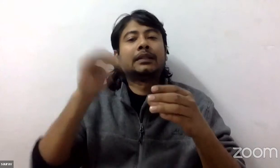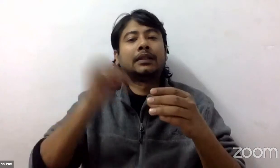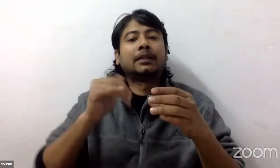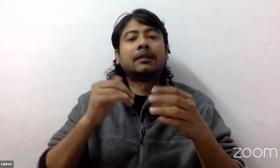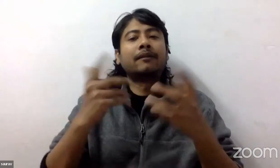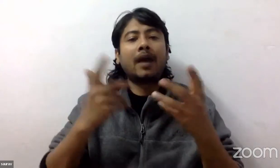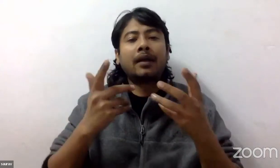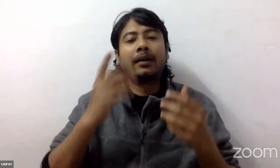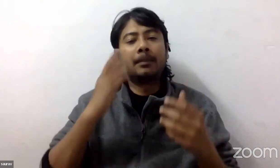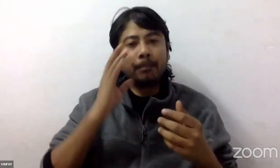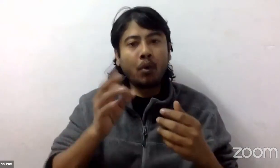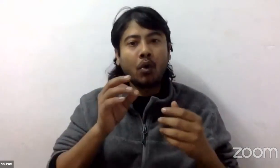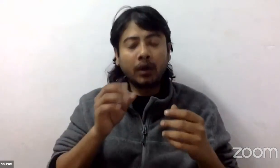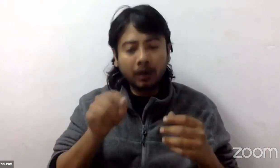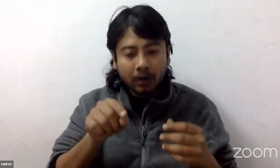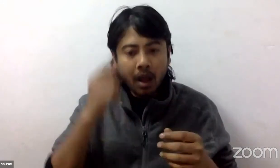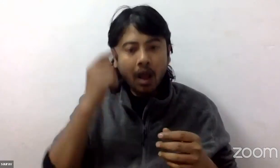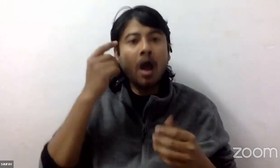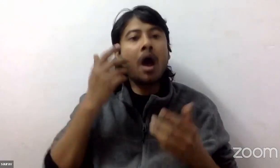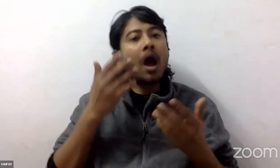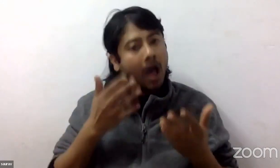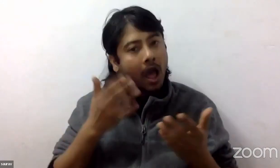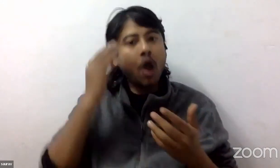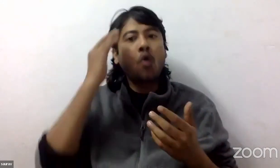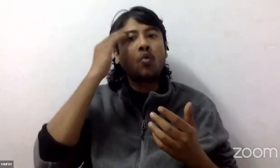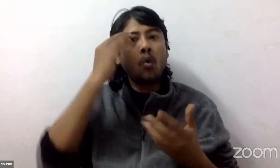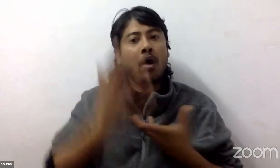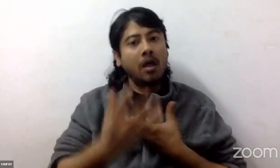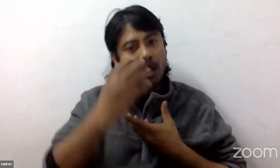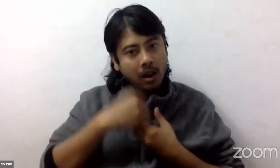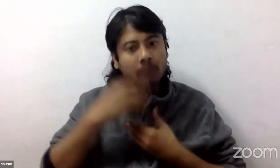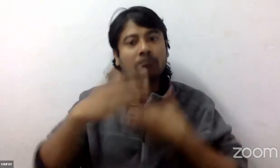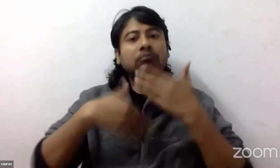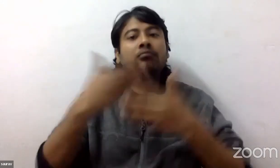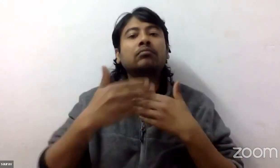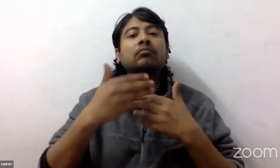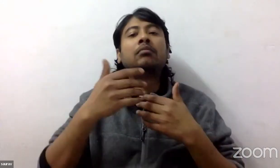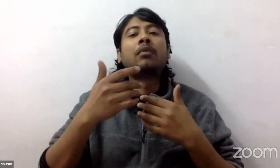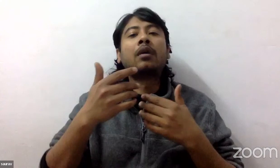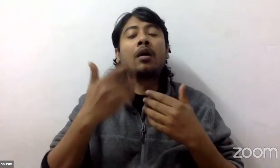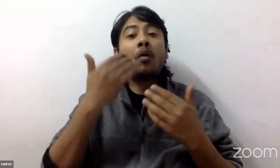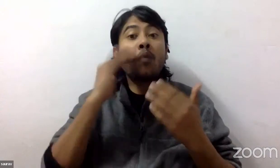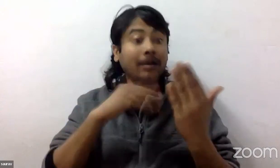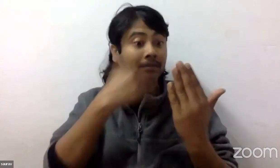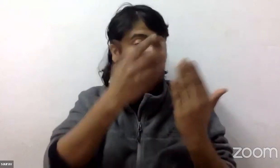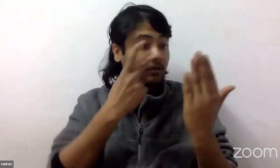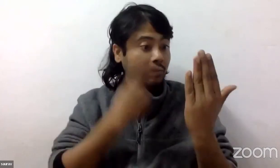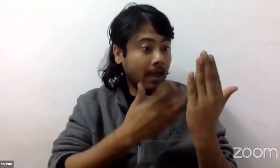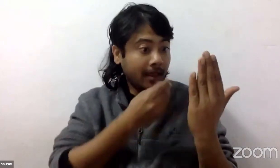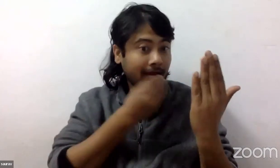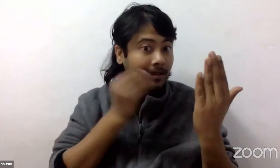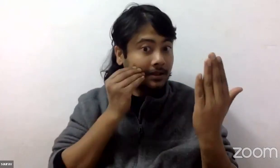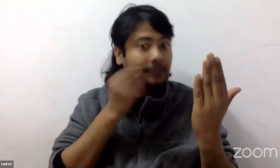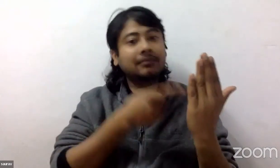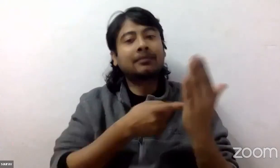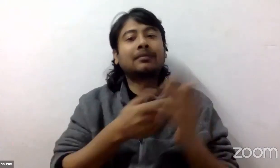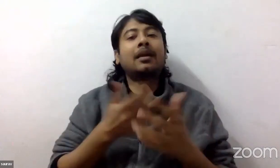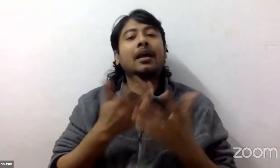start observing Ekadashi. So please, humble request to download the app which we have been sending